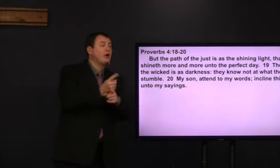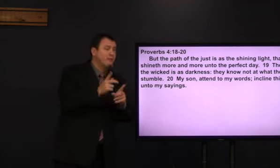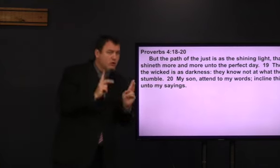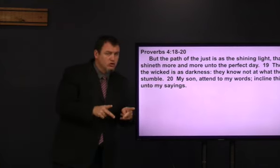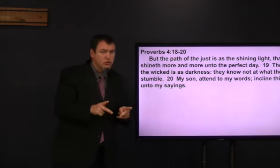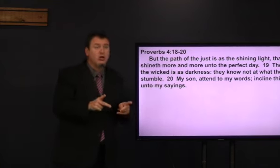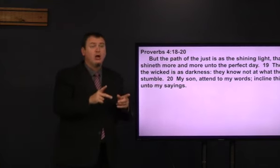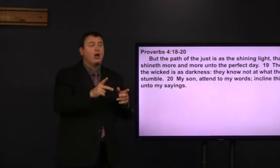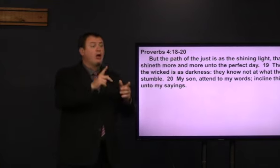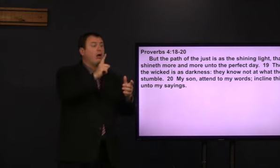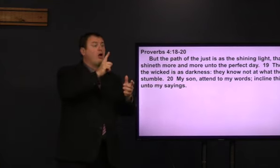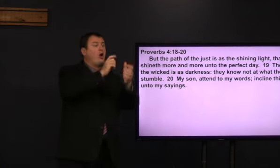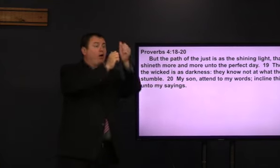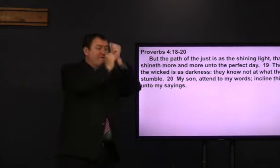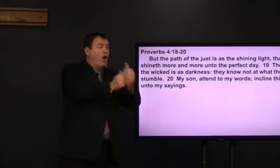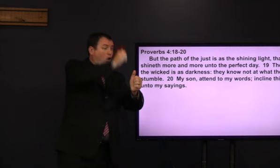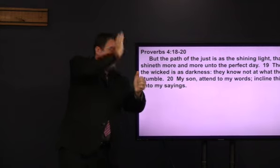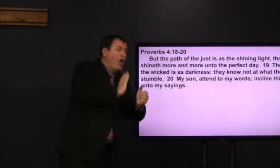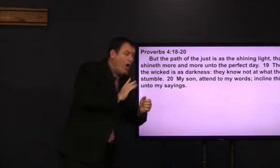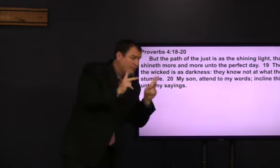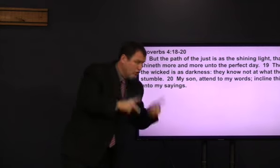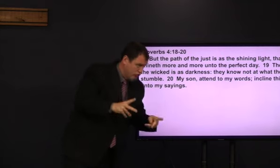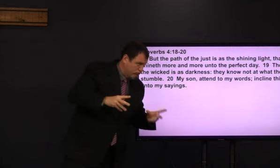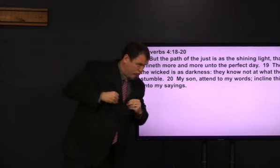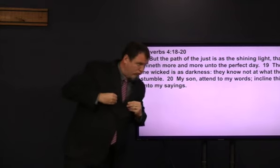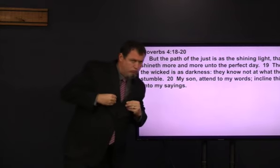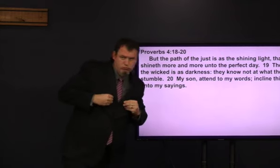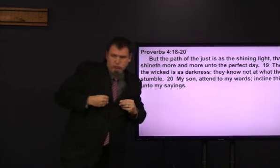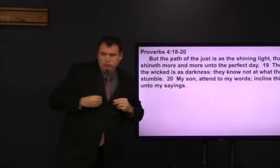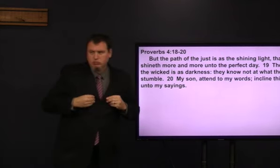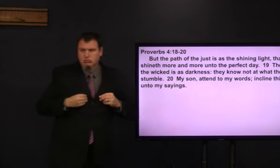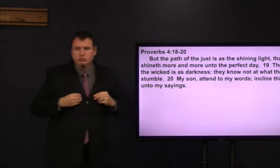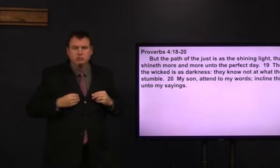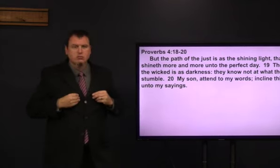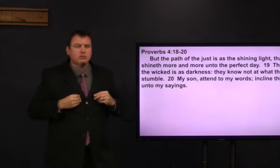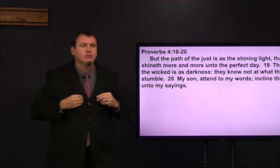Being a good person, a righteous person, a follower of God.